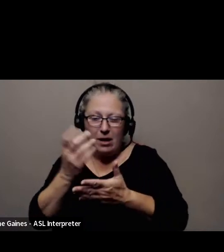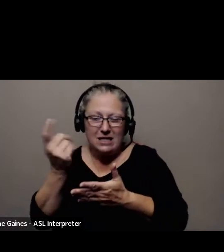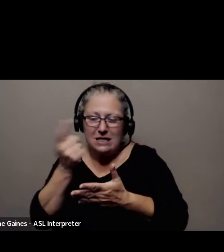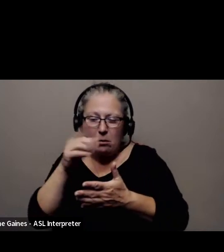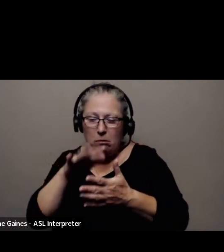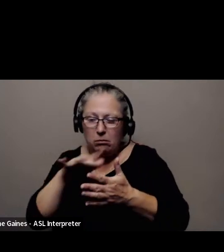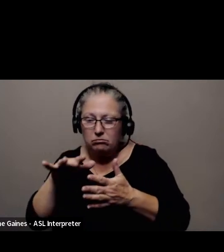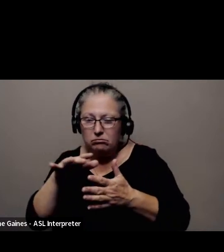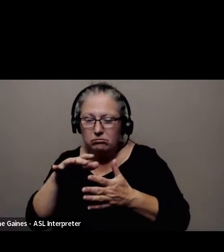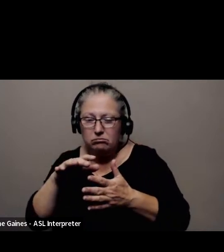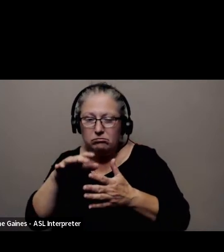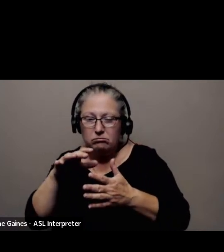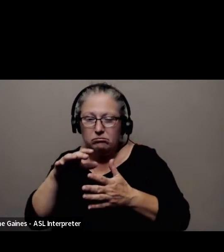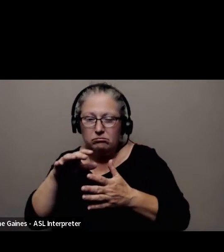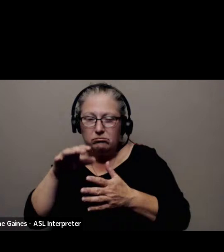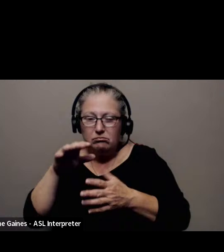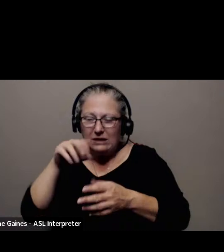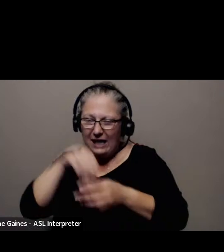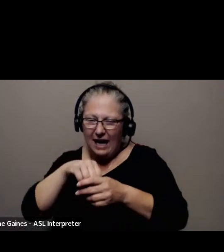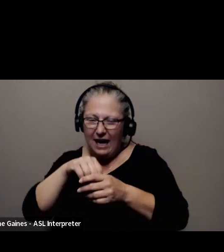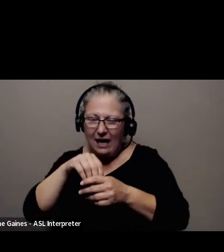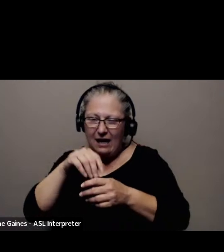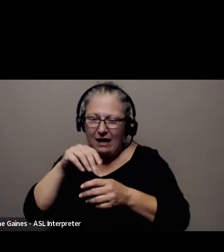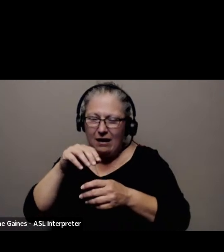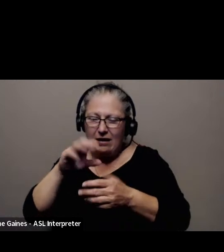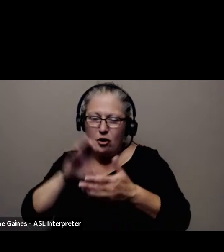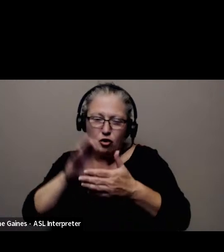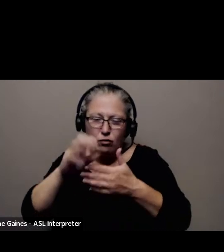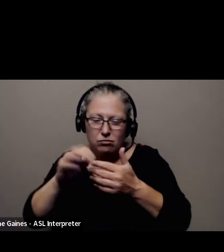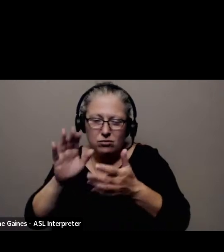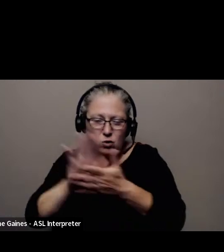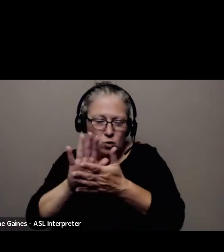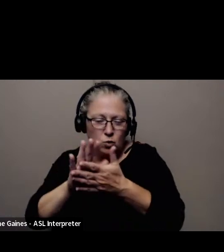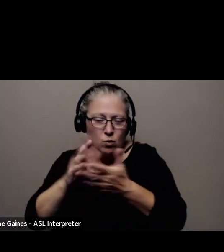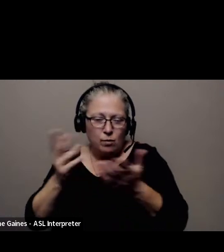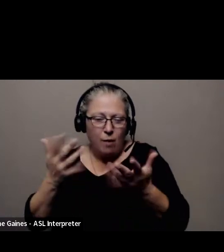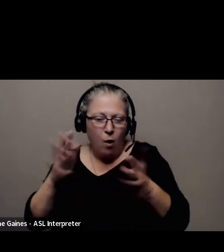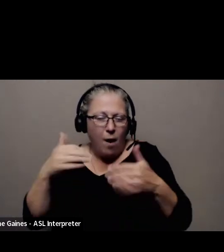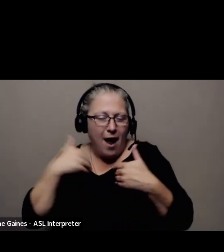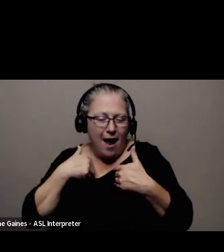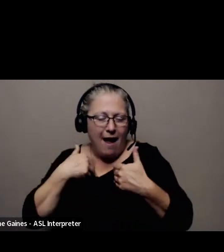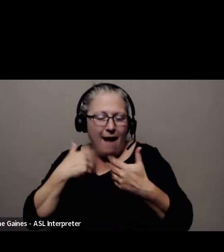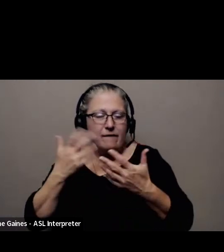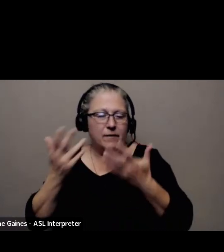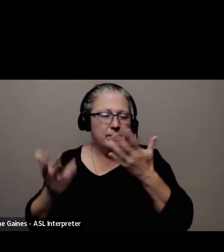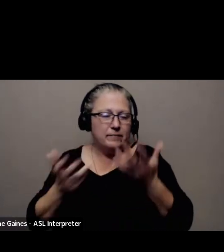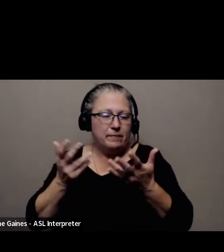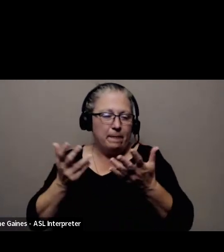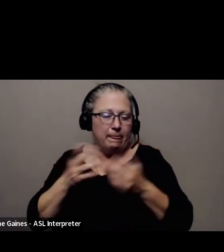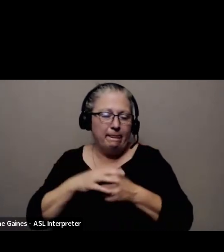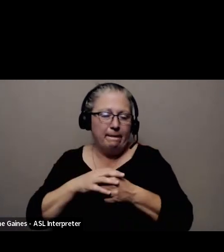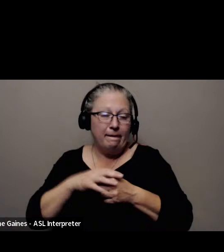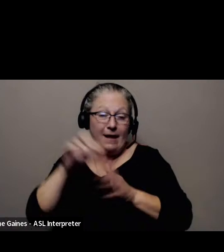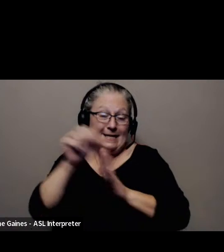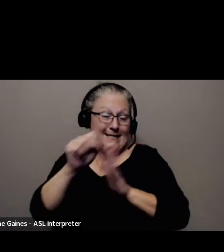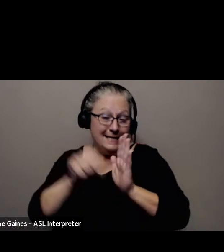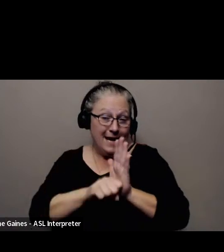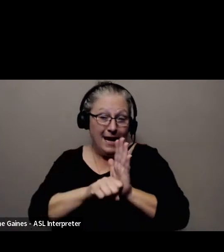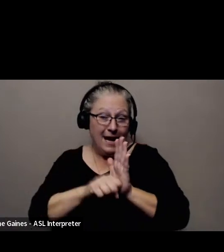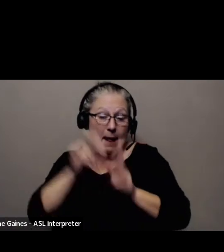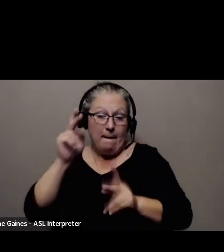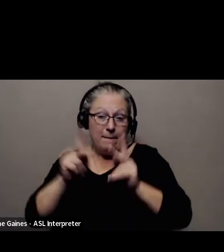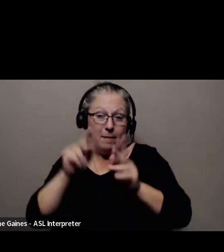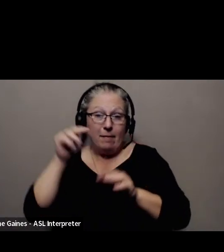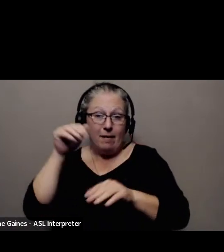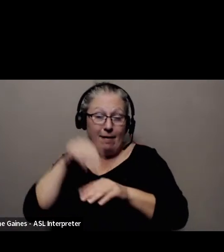somewhere, in there. So I mean, it's kind of and the state, the people